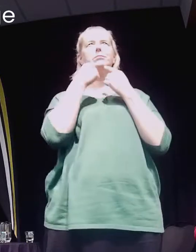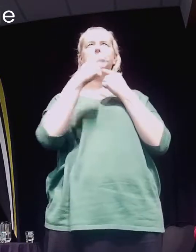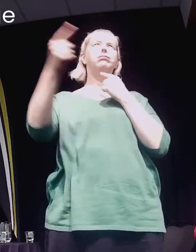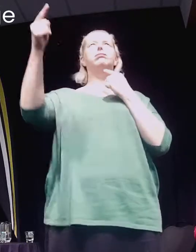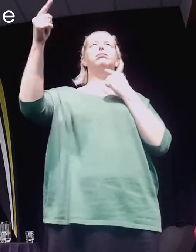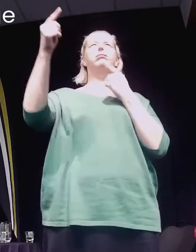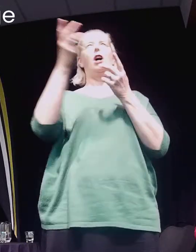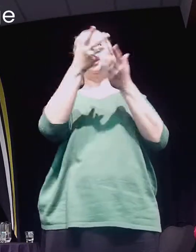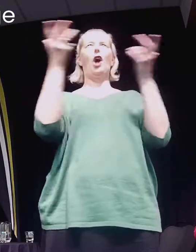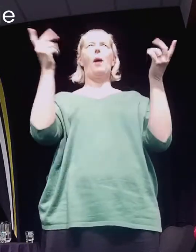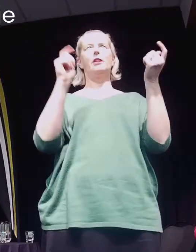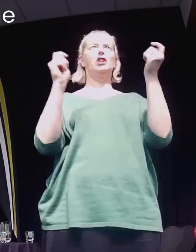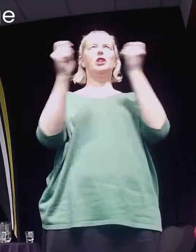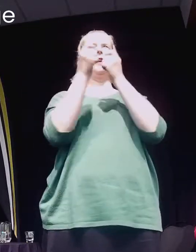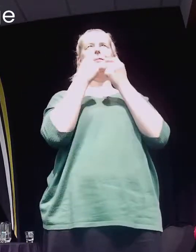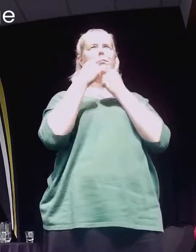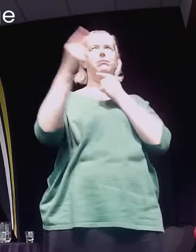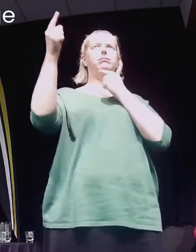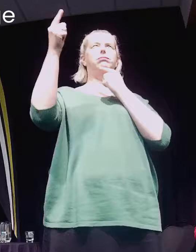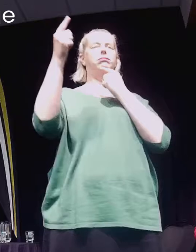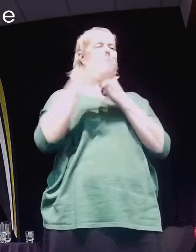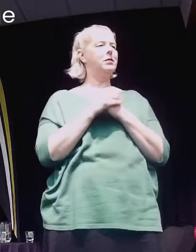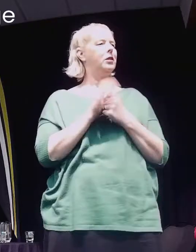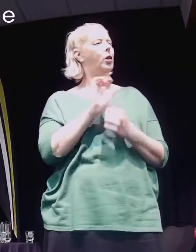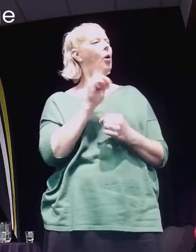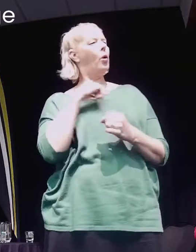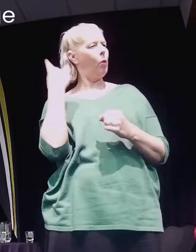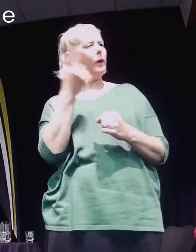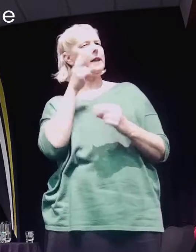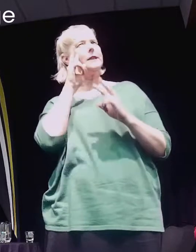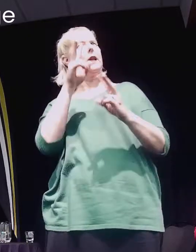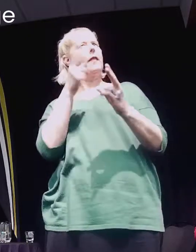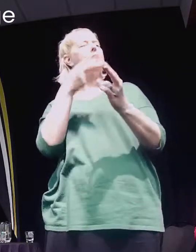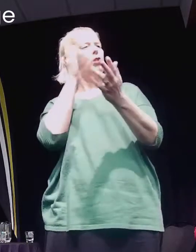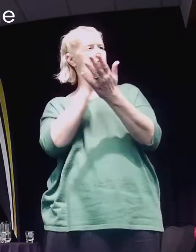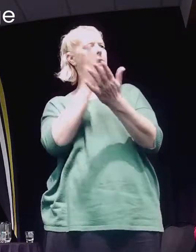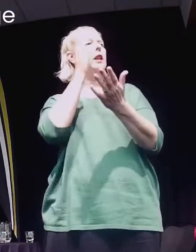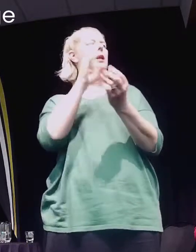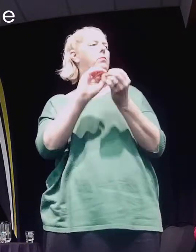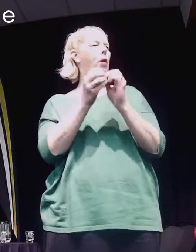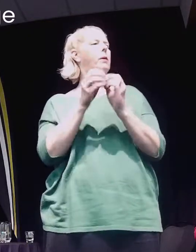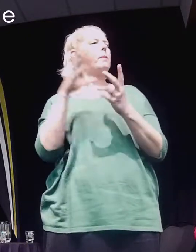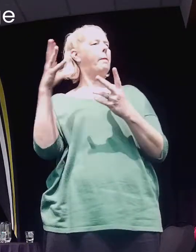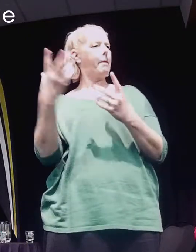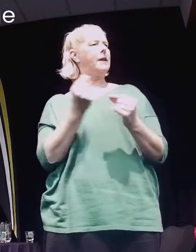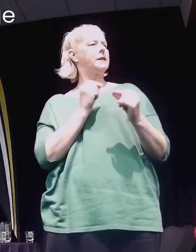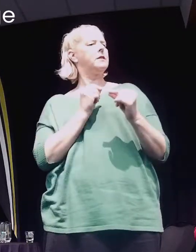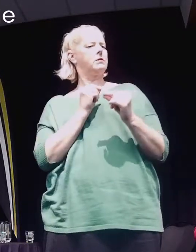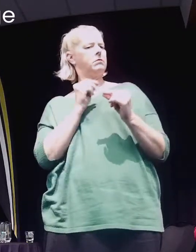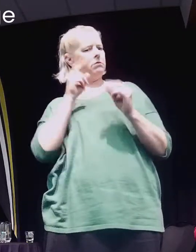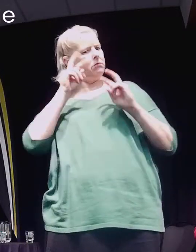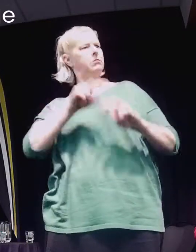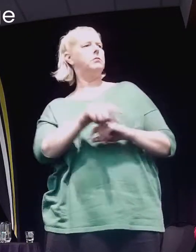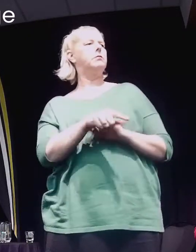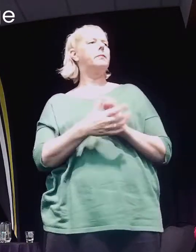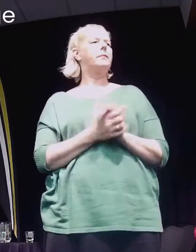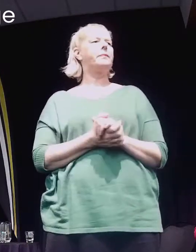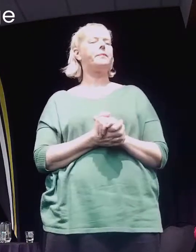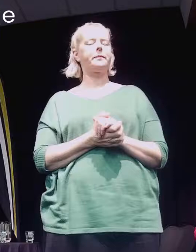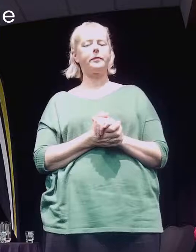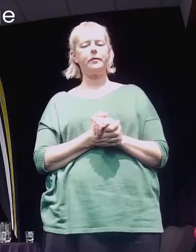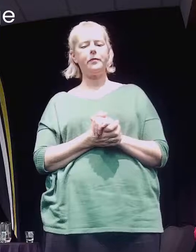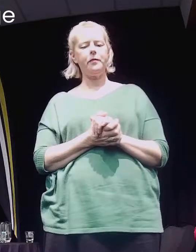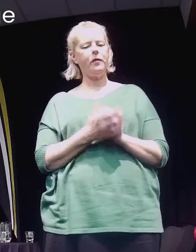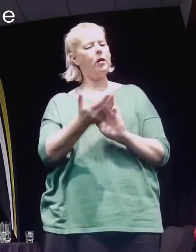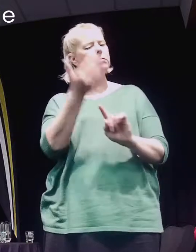real problem we have to address. And in 1992, I was